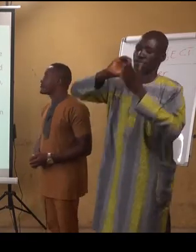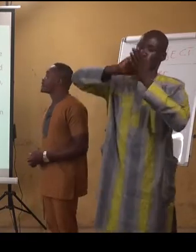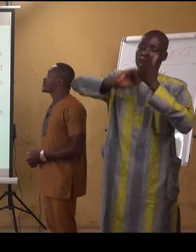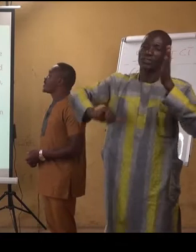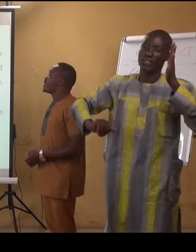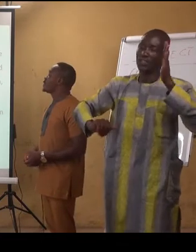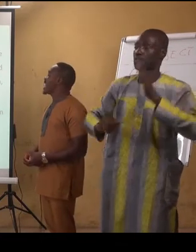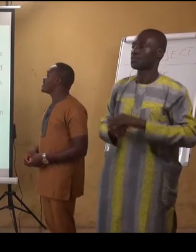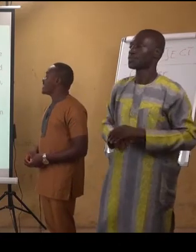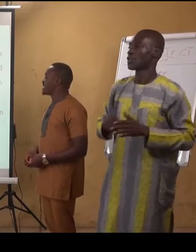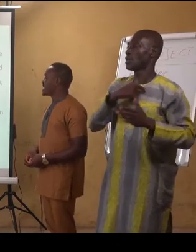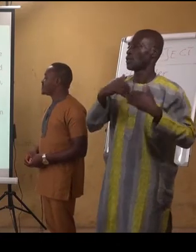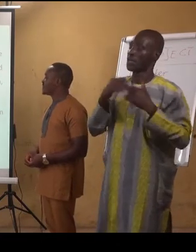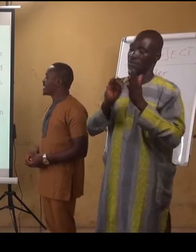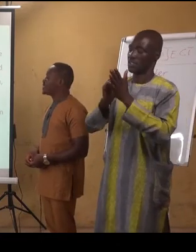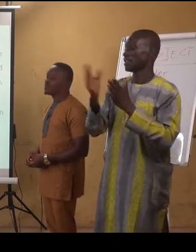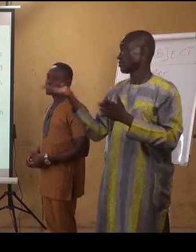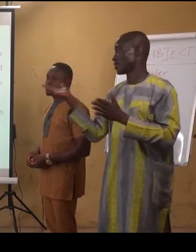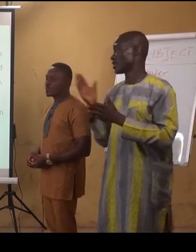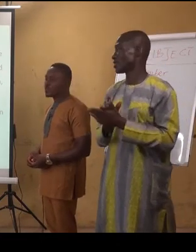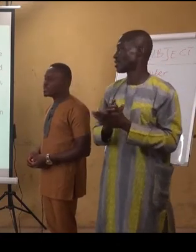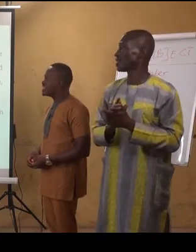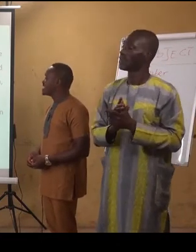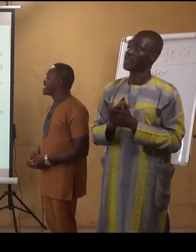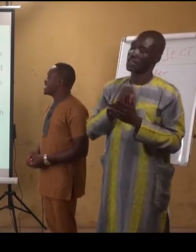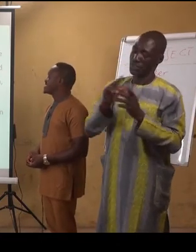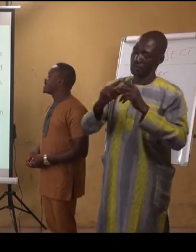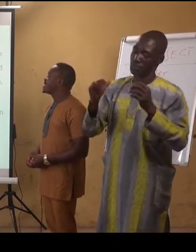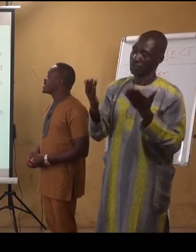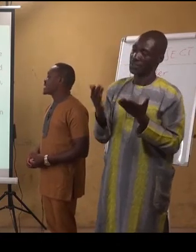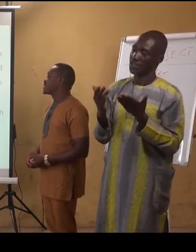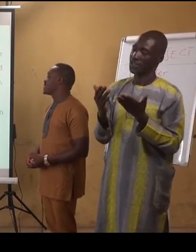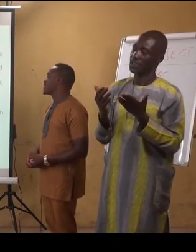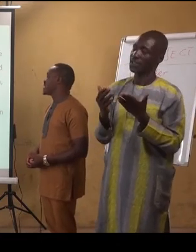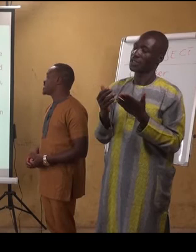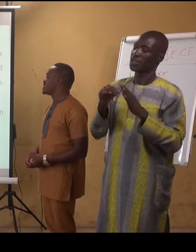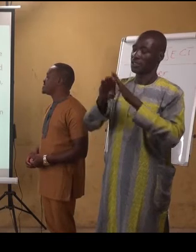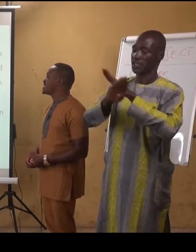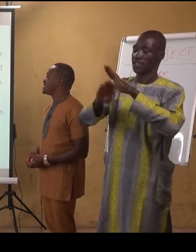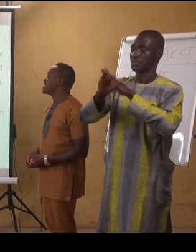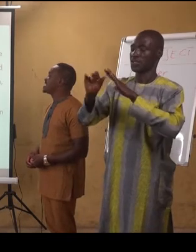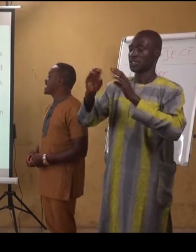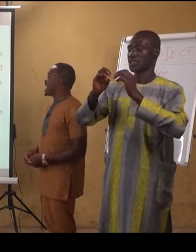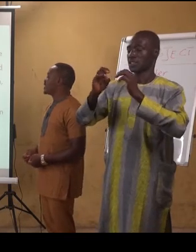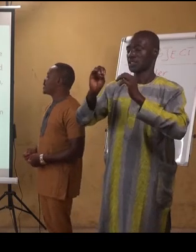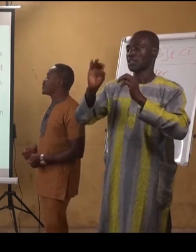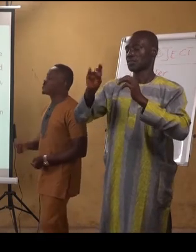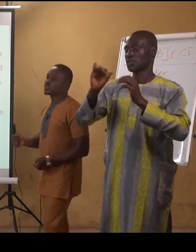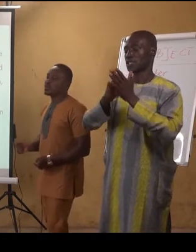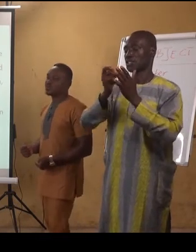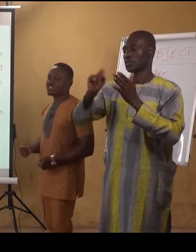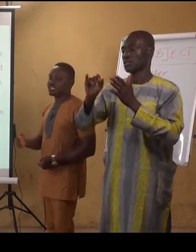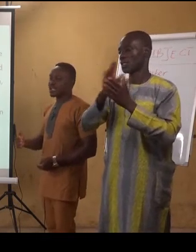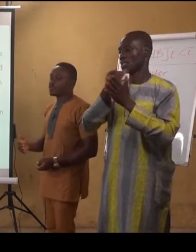subtraction. We have an example here. We're going to be solving it. It's a basic expression that is being written, and we are going